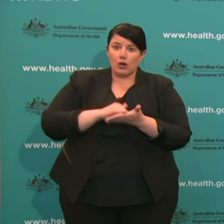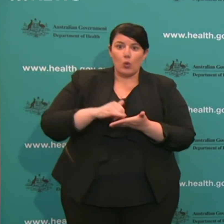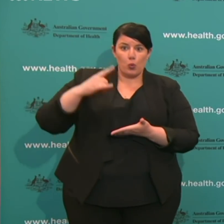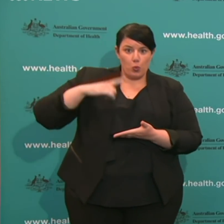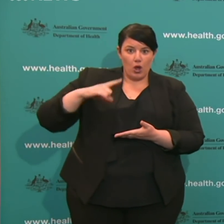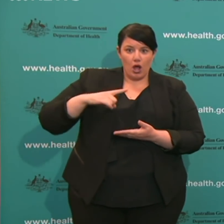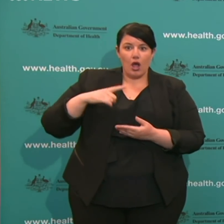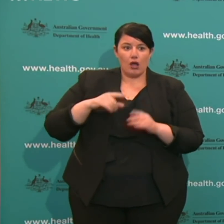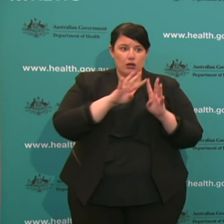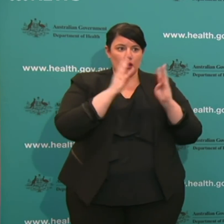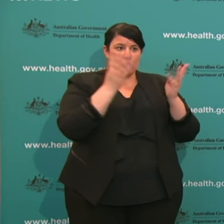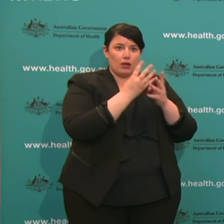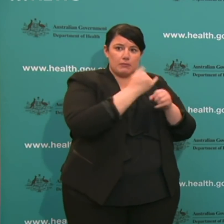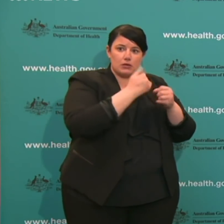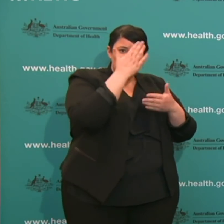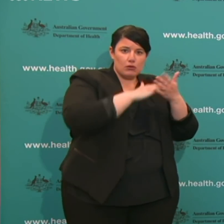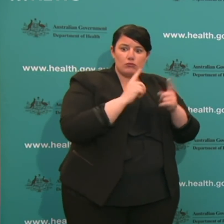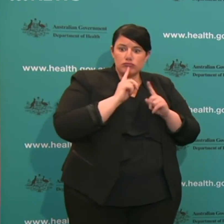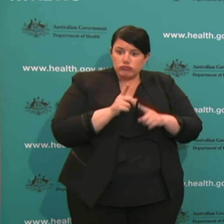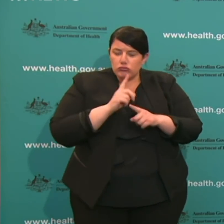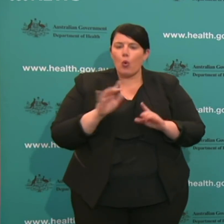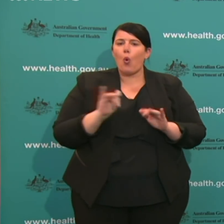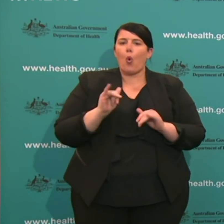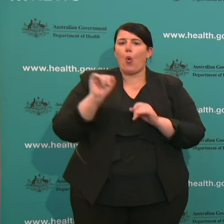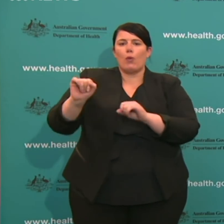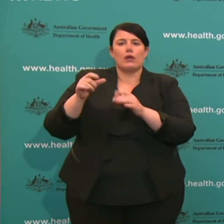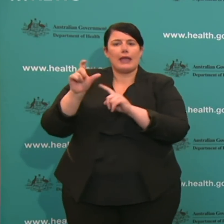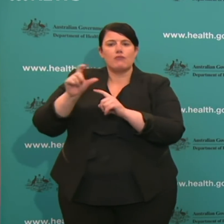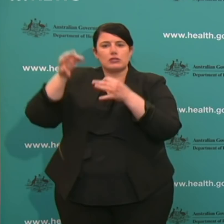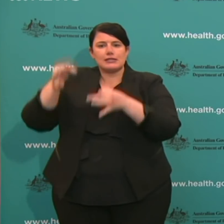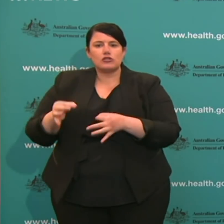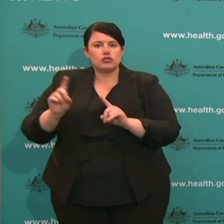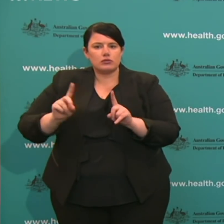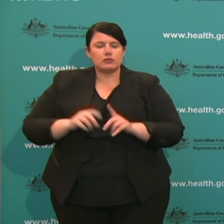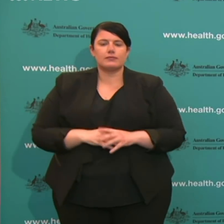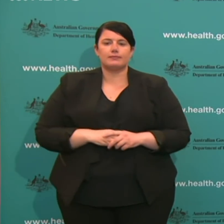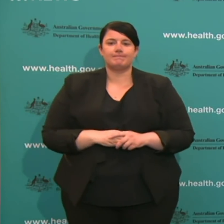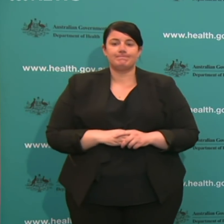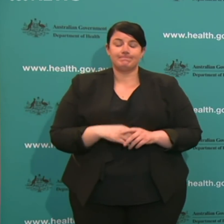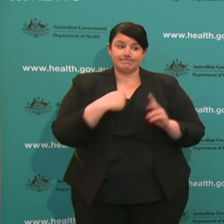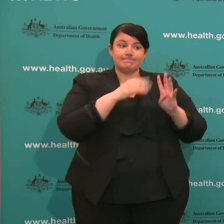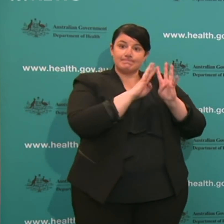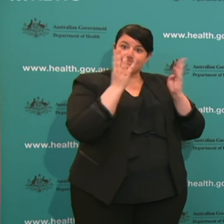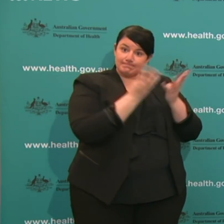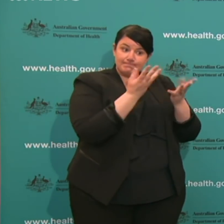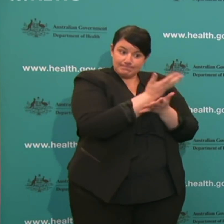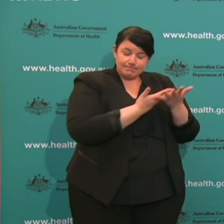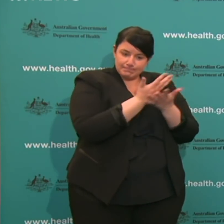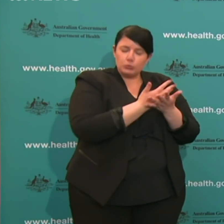the AHPPC. So, Kristen, the AHPPC has been looking